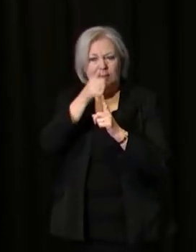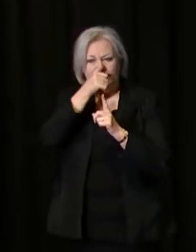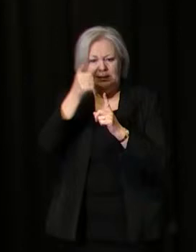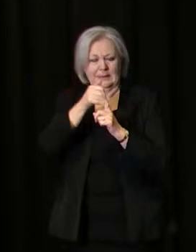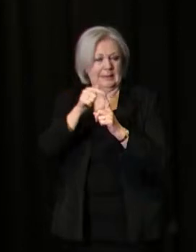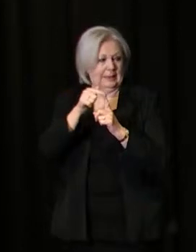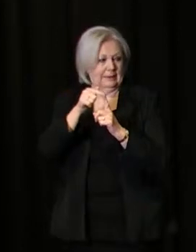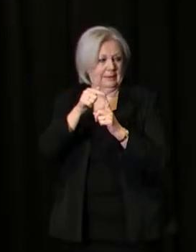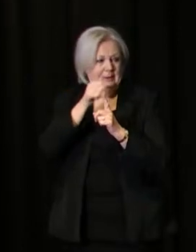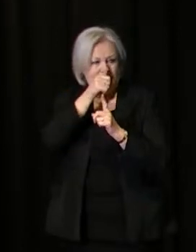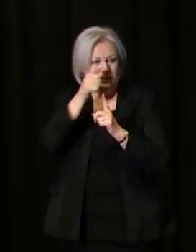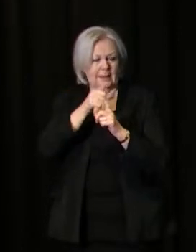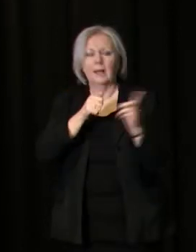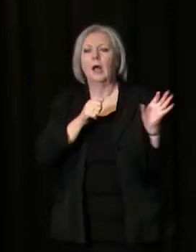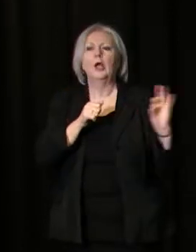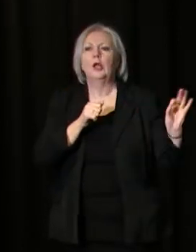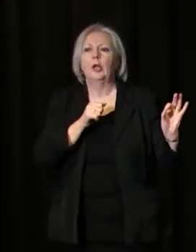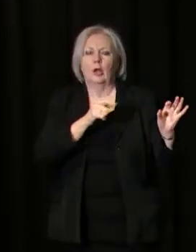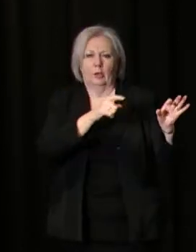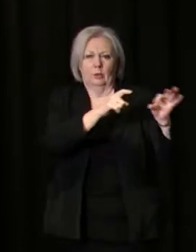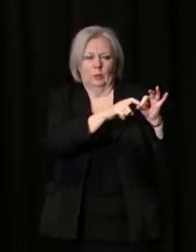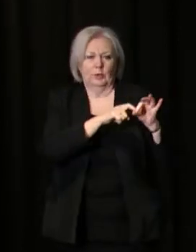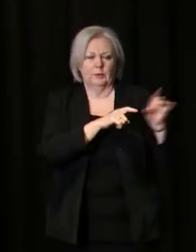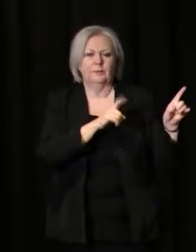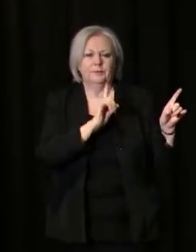Is the advice that I have? No, I was